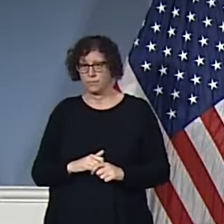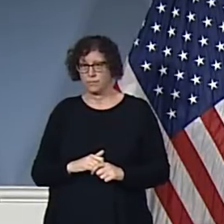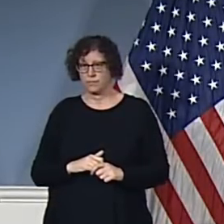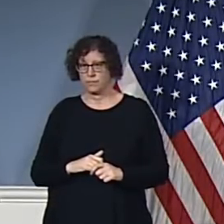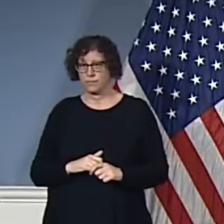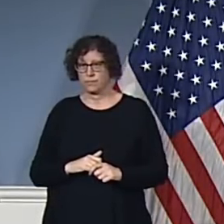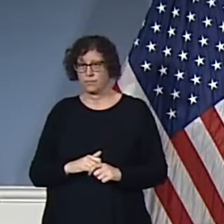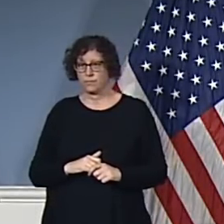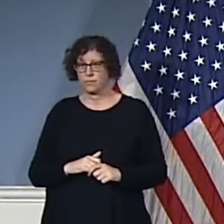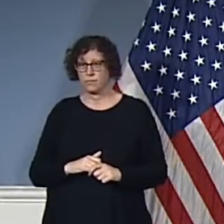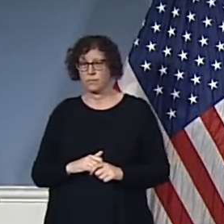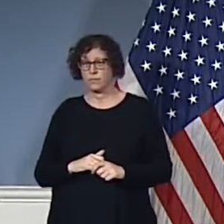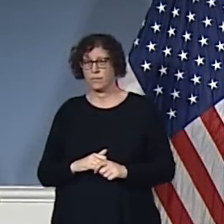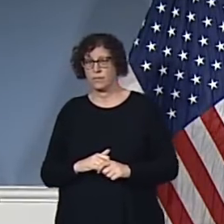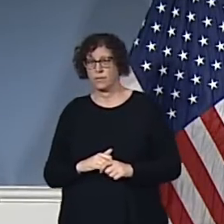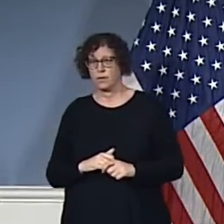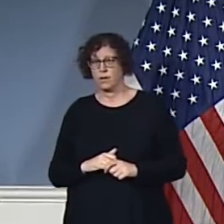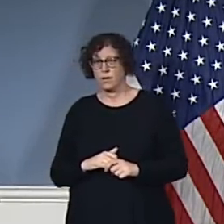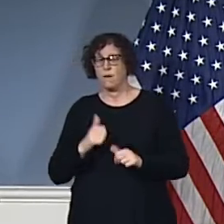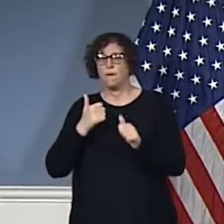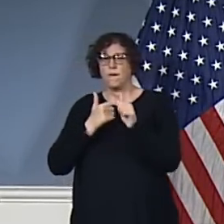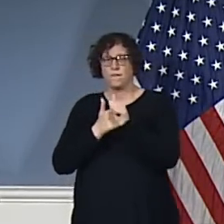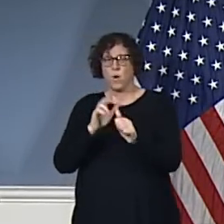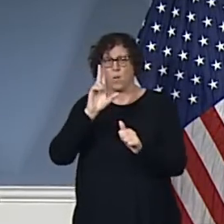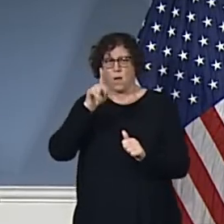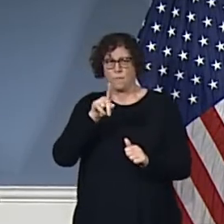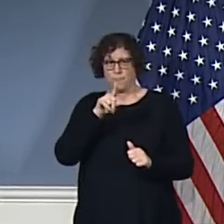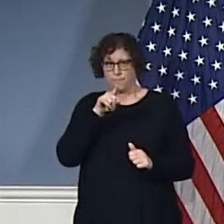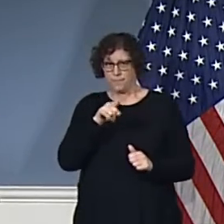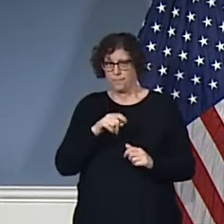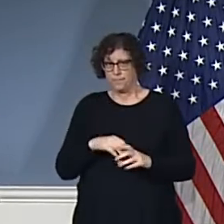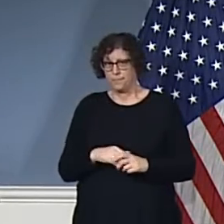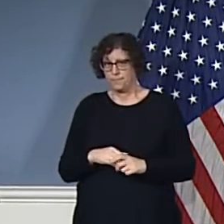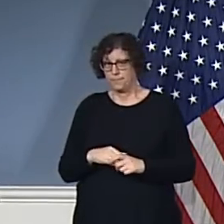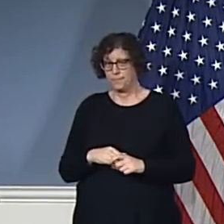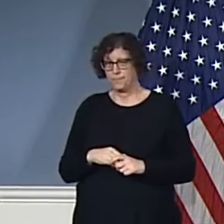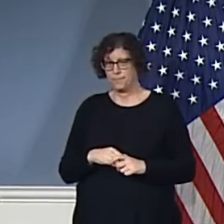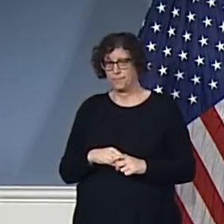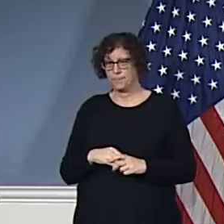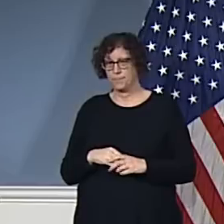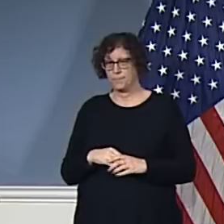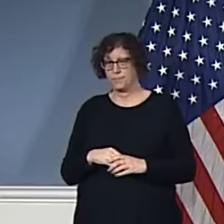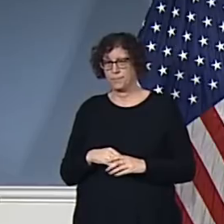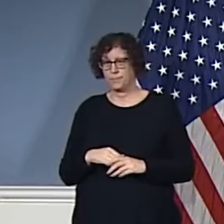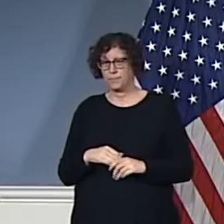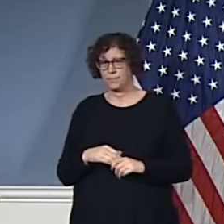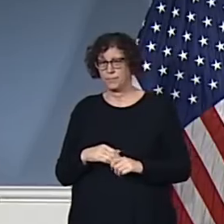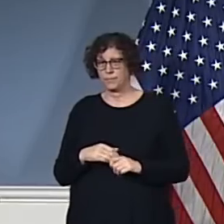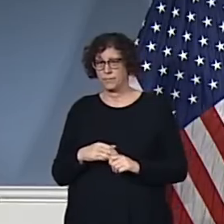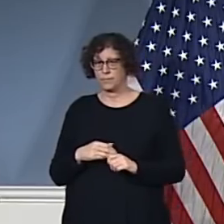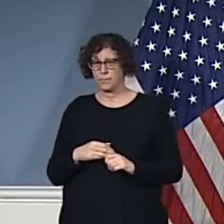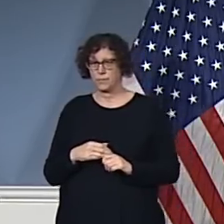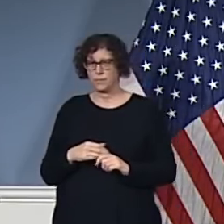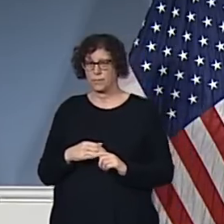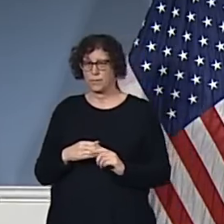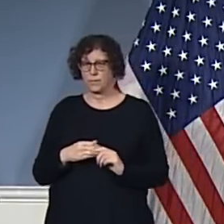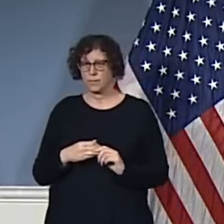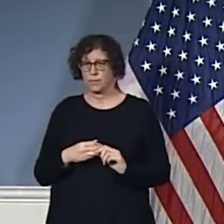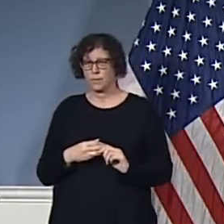but just to follow up, I understand that the state does not make any differentiation between essential construction